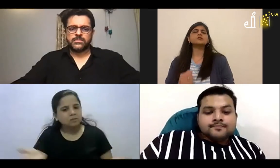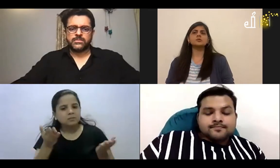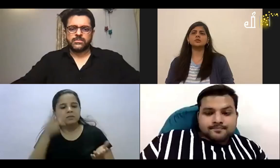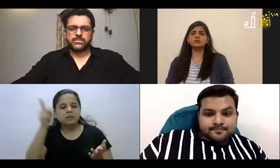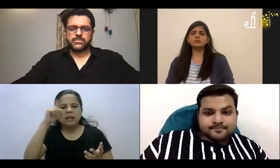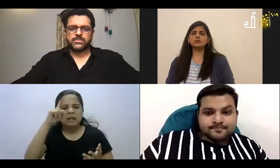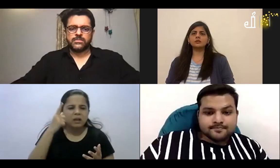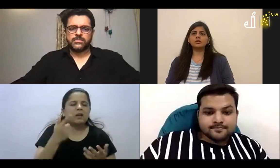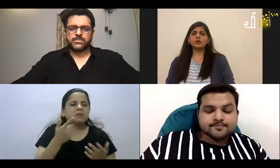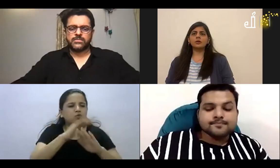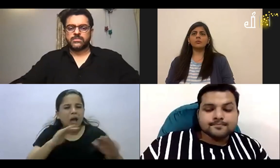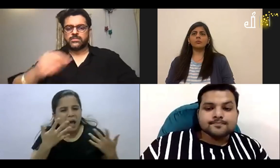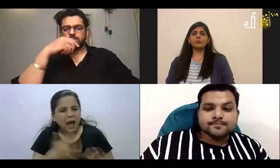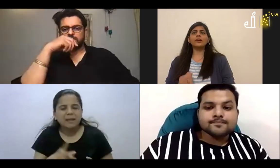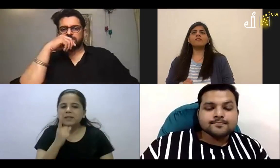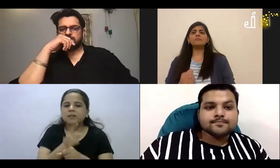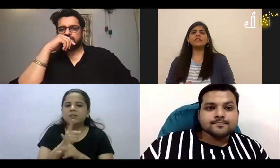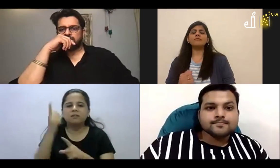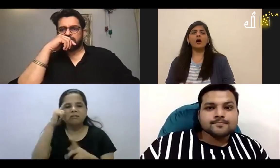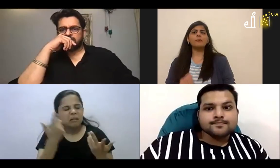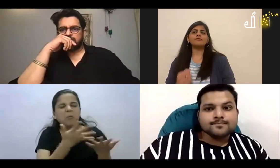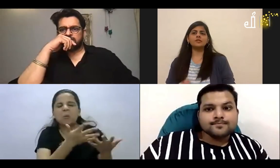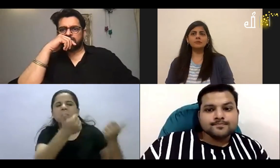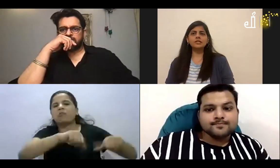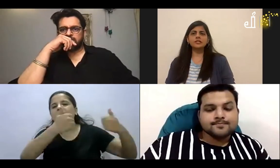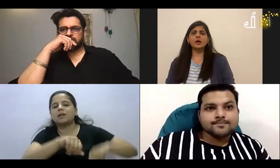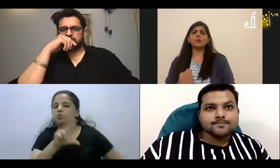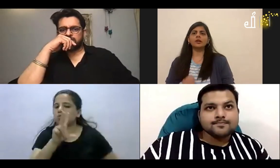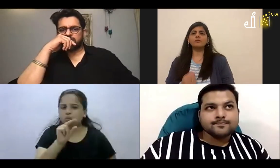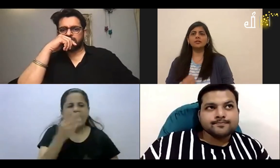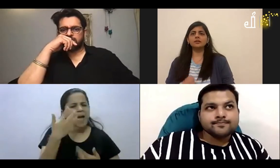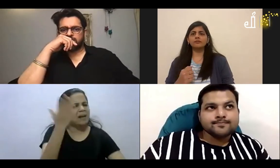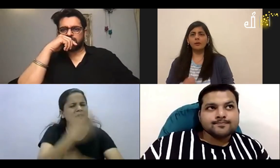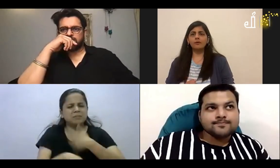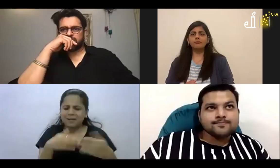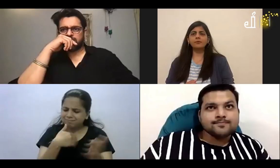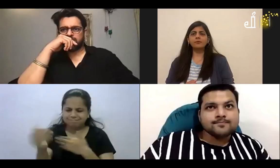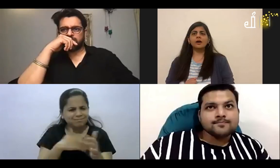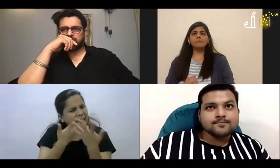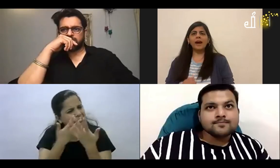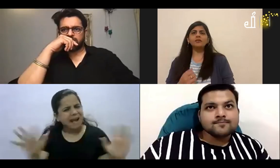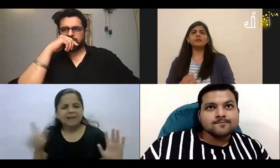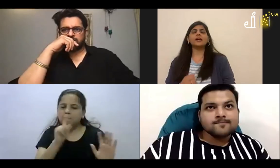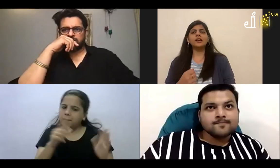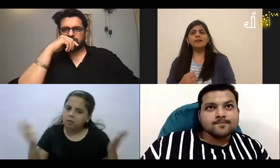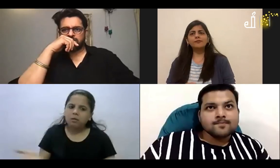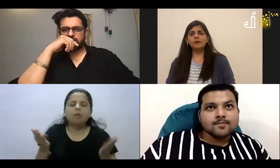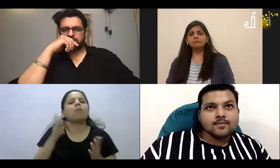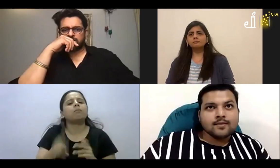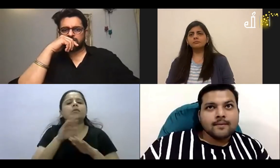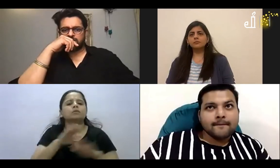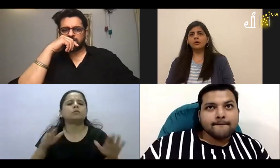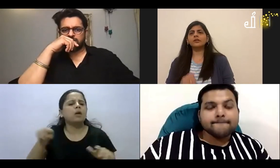any student, whatever be the form of disability or whatever be the form of manner that they come